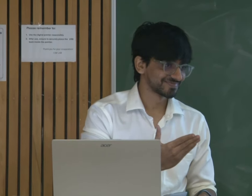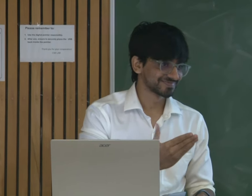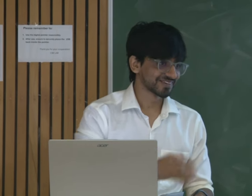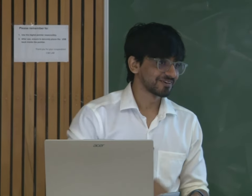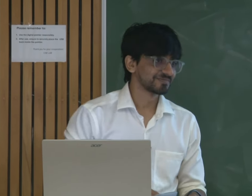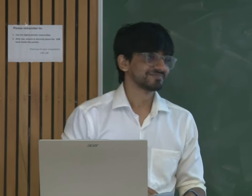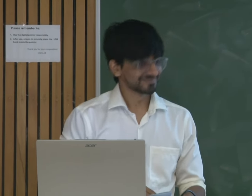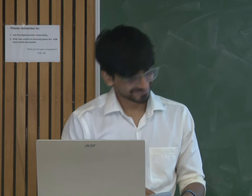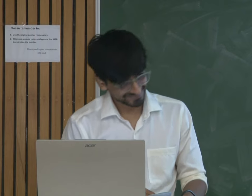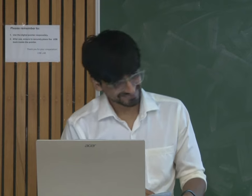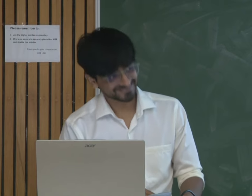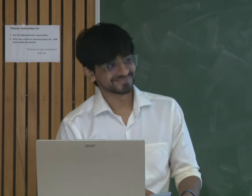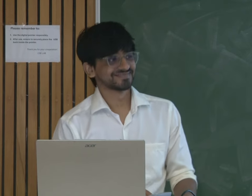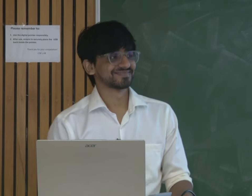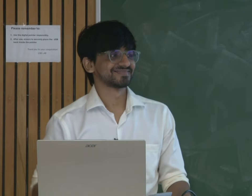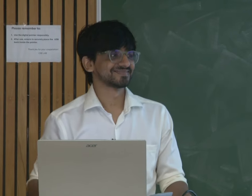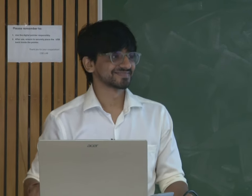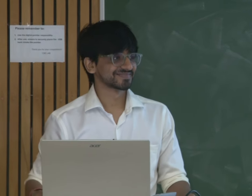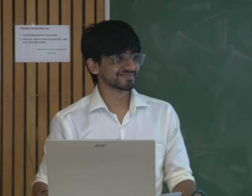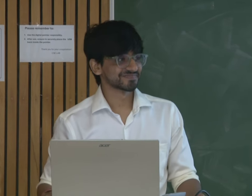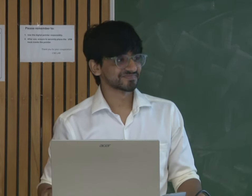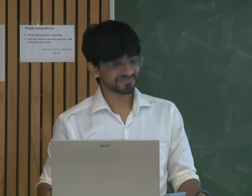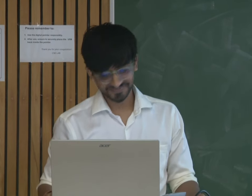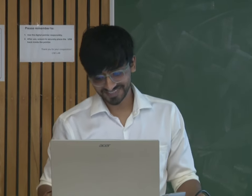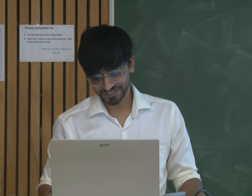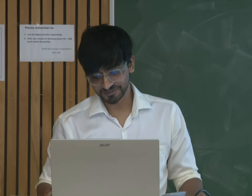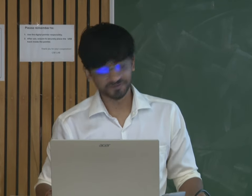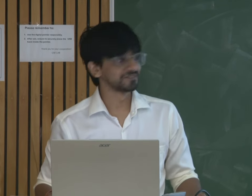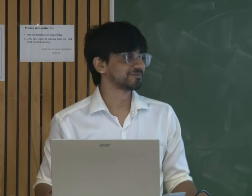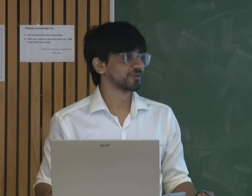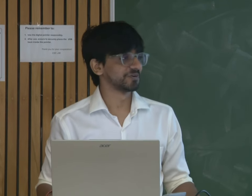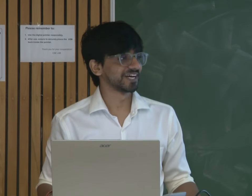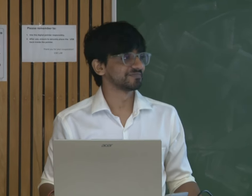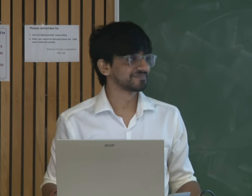Thank you everyone for your time.